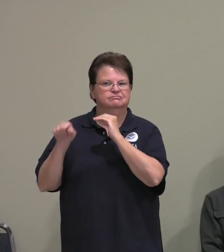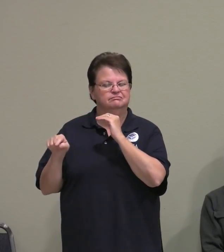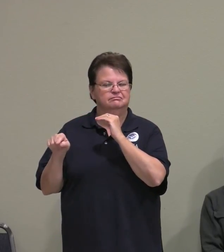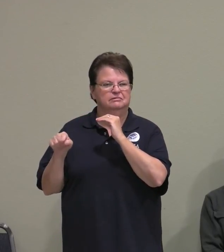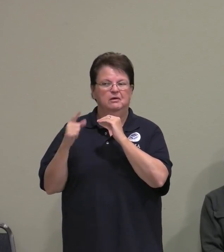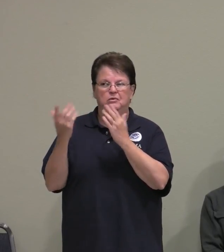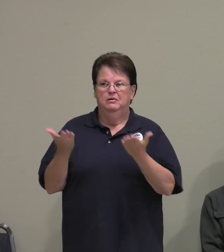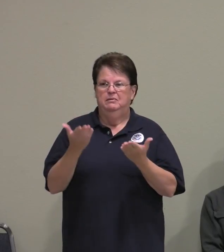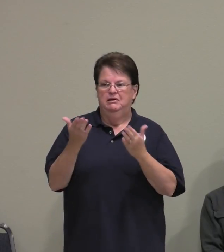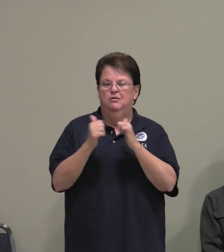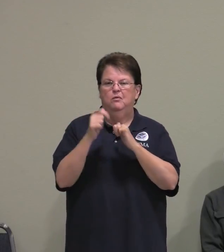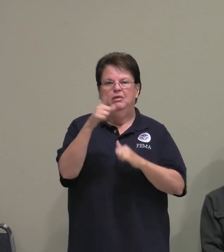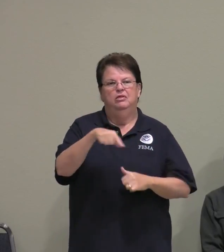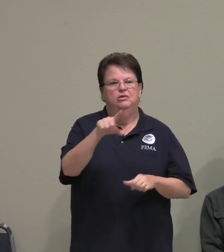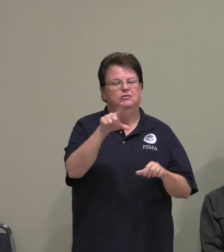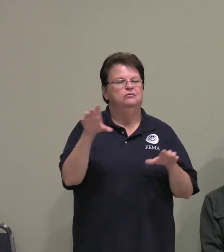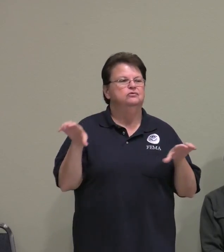for that.